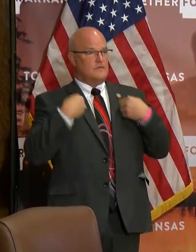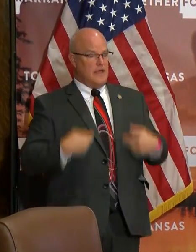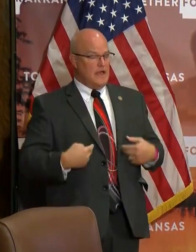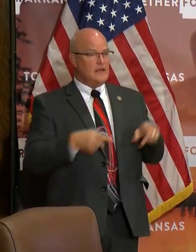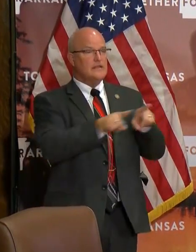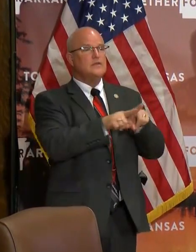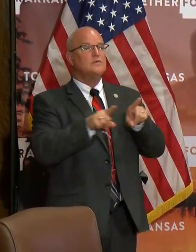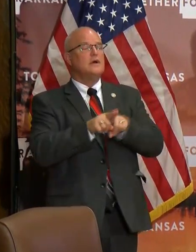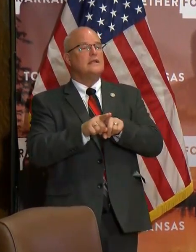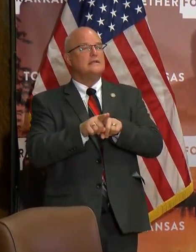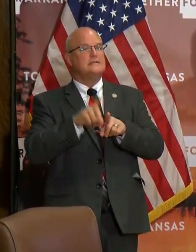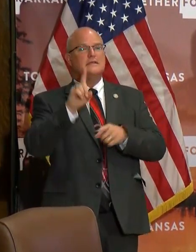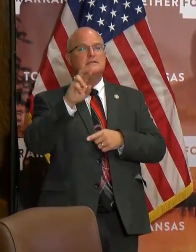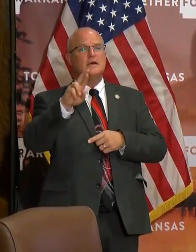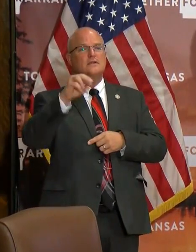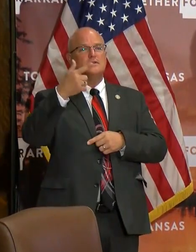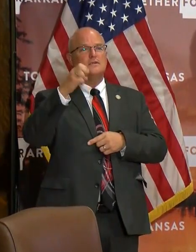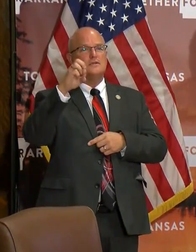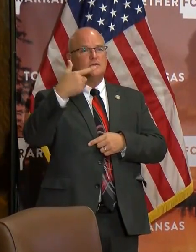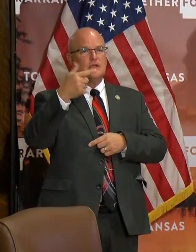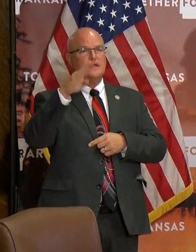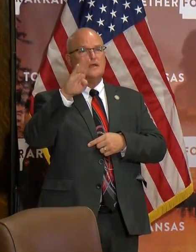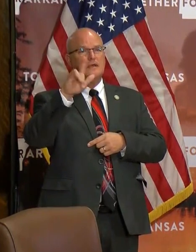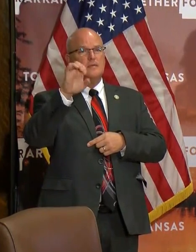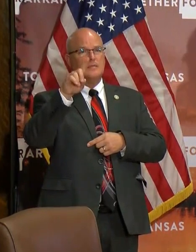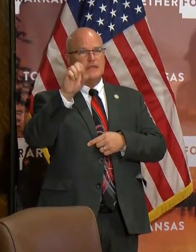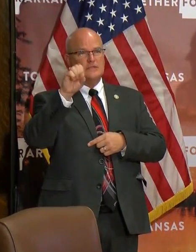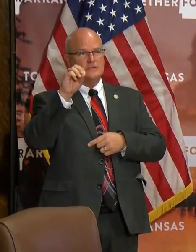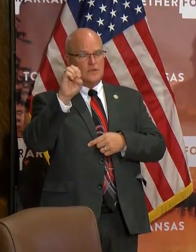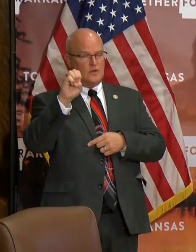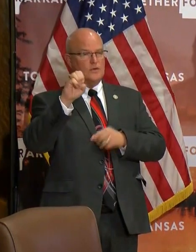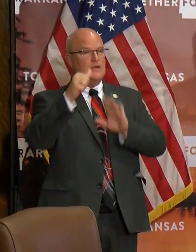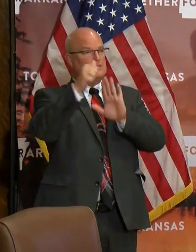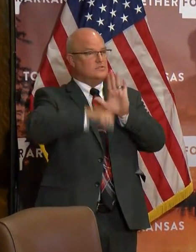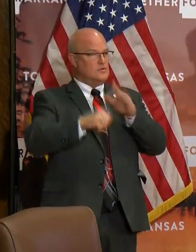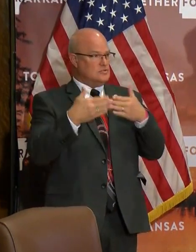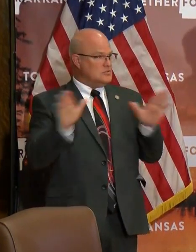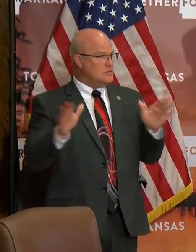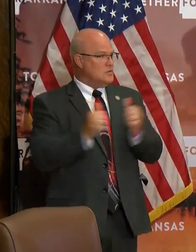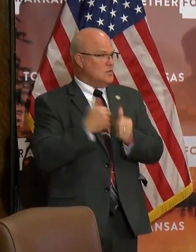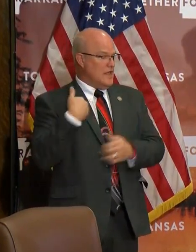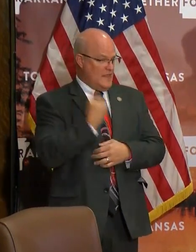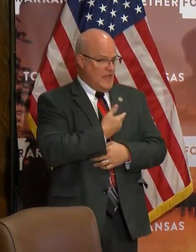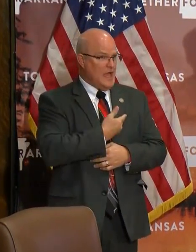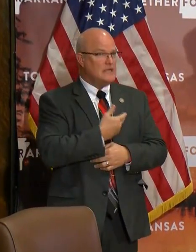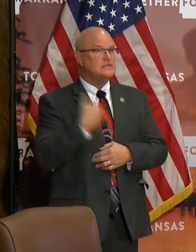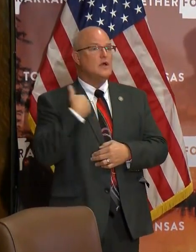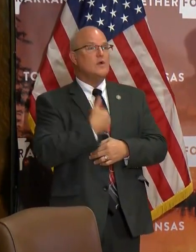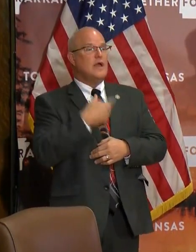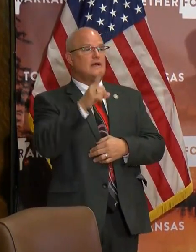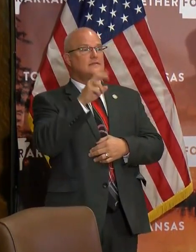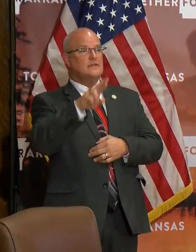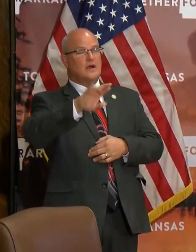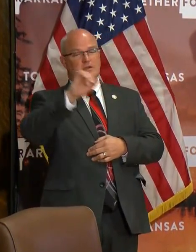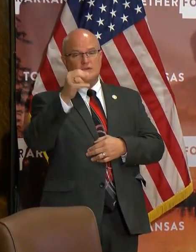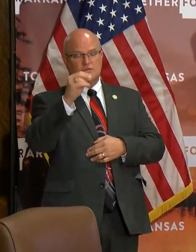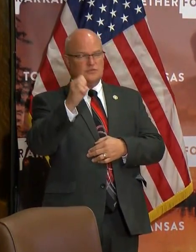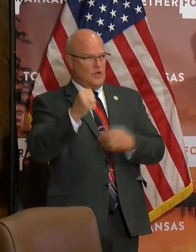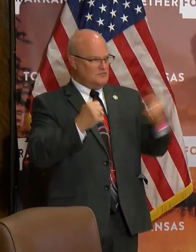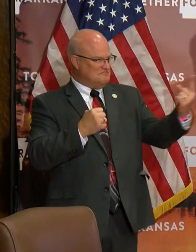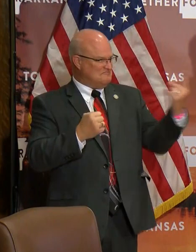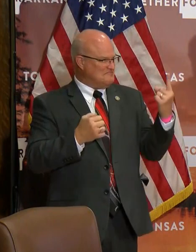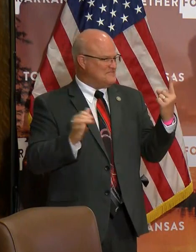as Dr. Greg Bledsoe, our Surgeon General, is with us, and we have Dr. Jones is coming